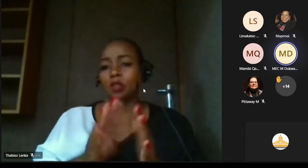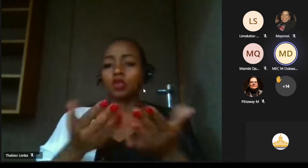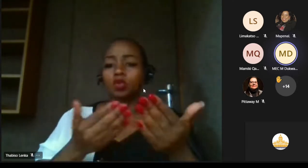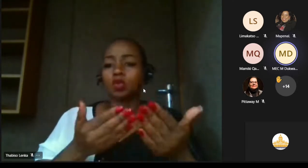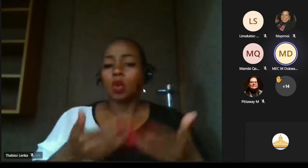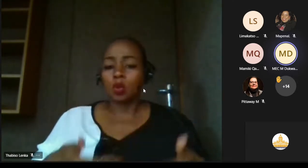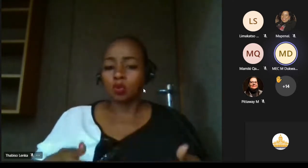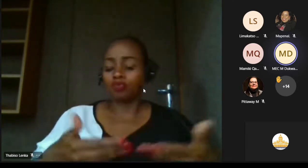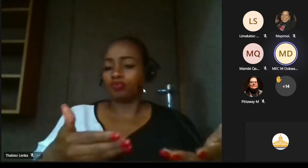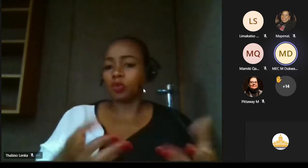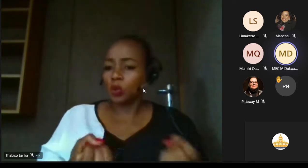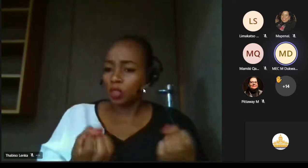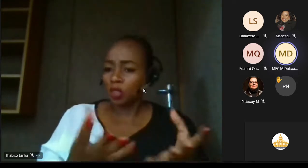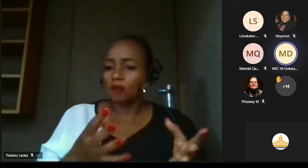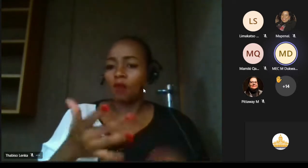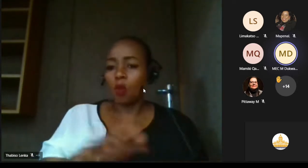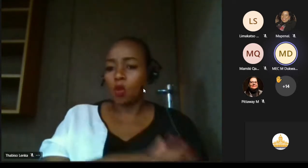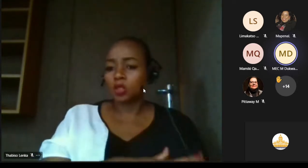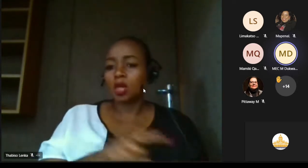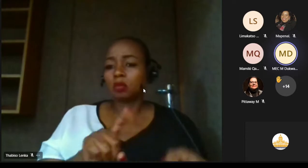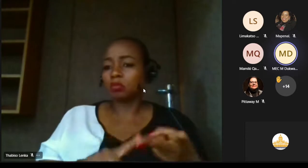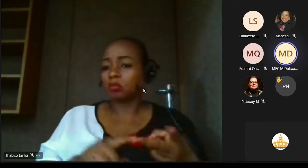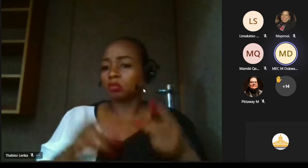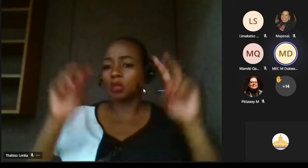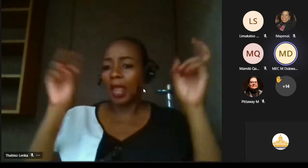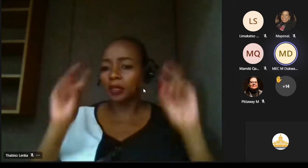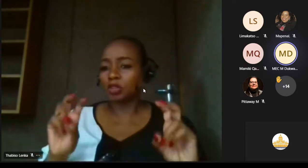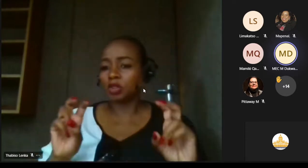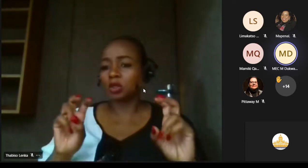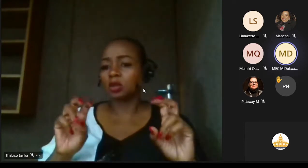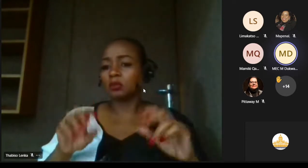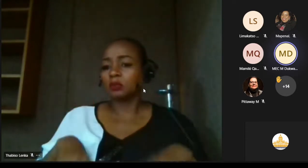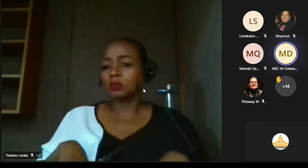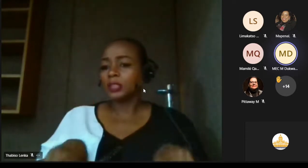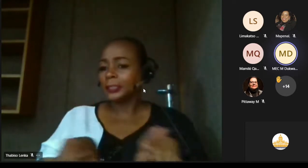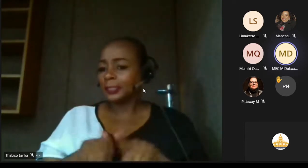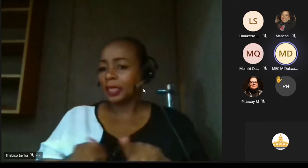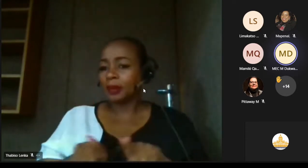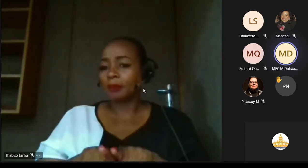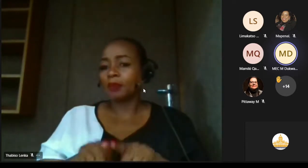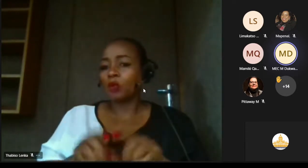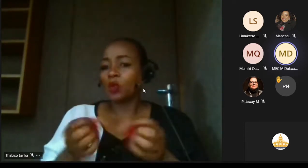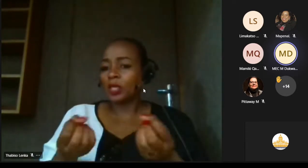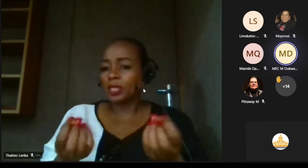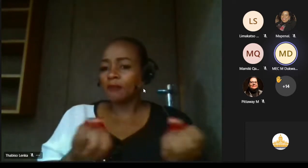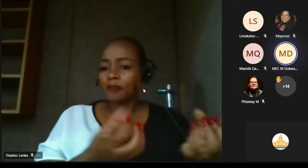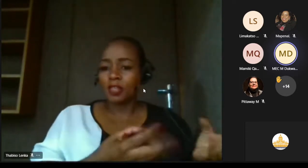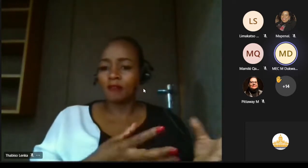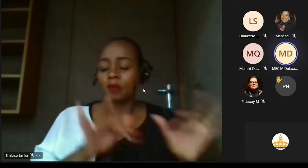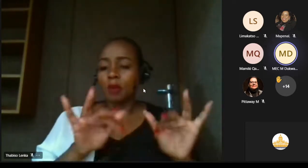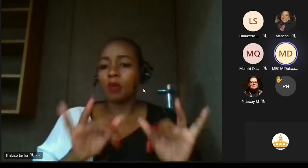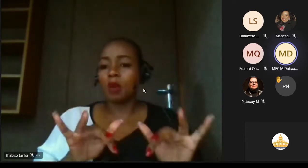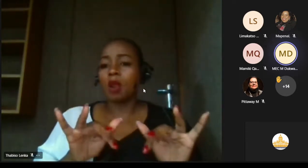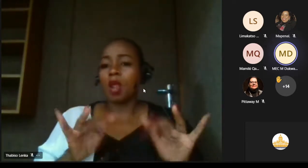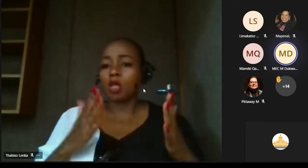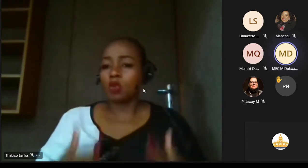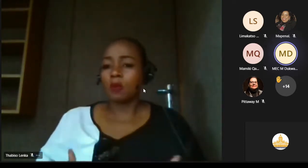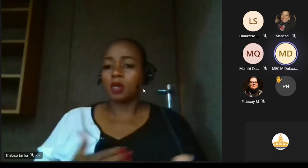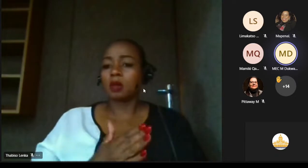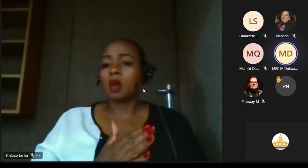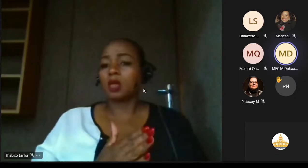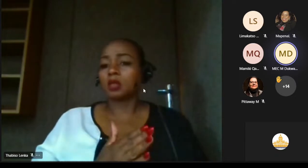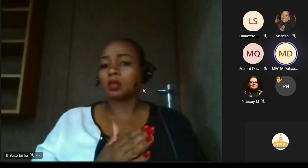water, electricity, sanitation, and refuse collections across all municipalities in the province. It